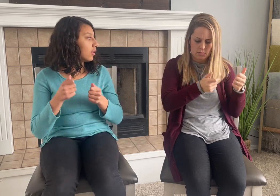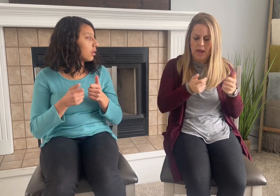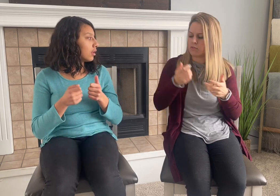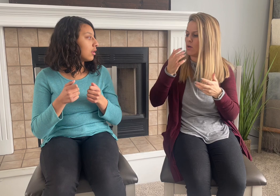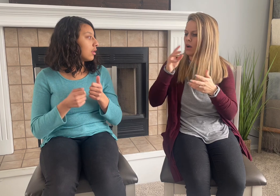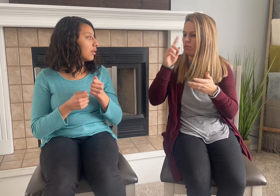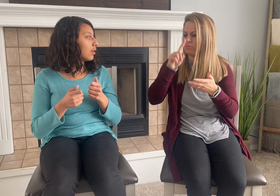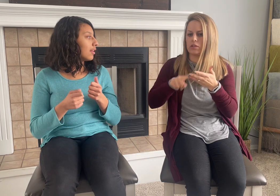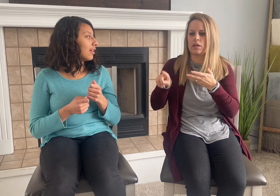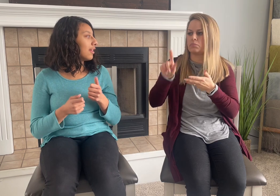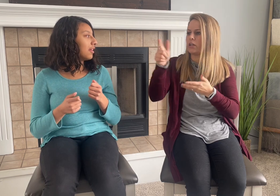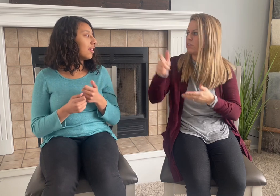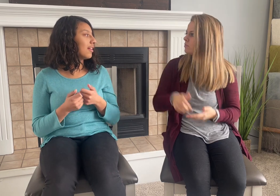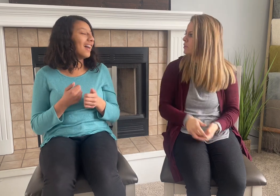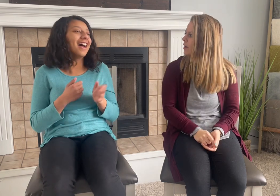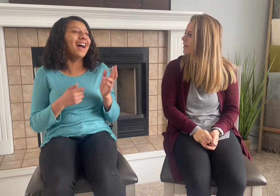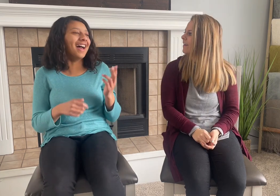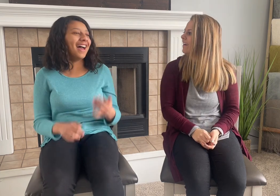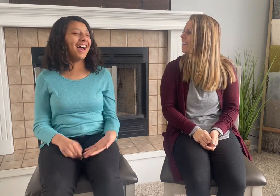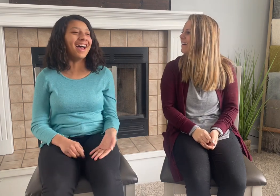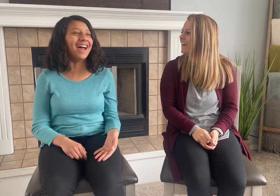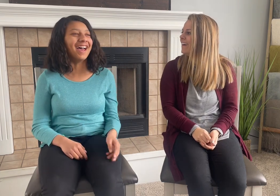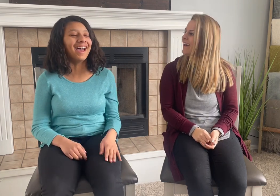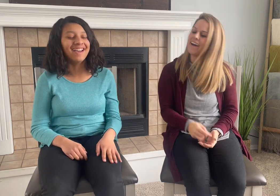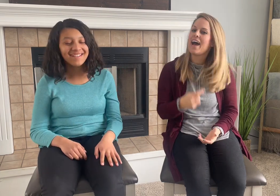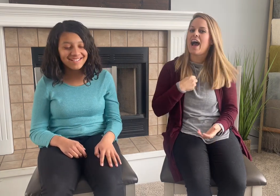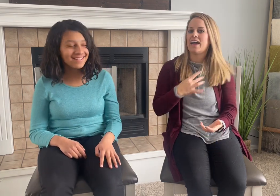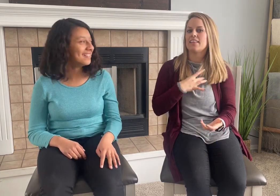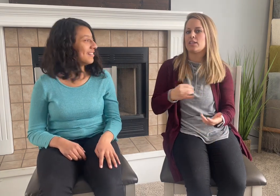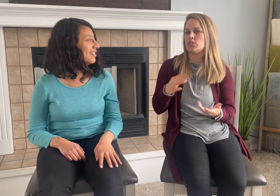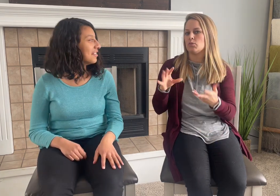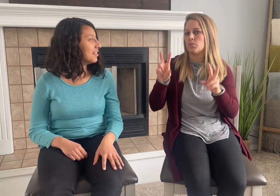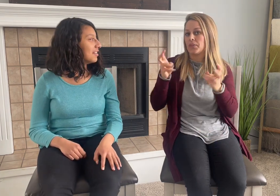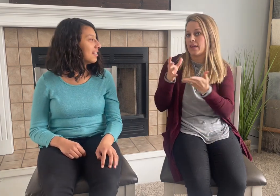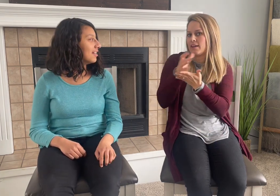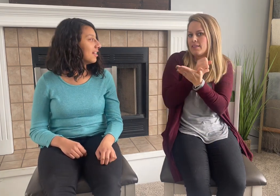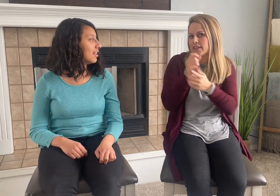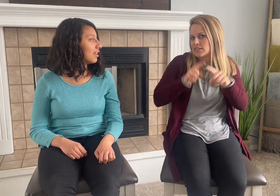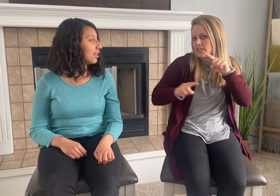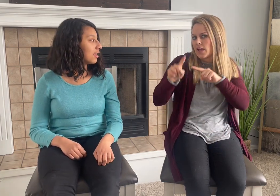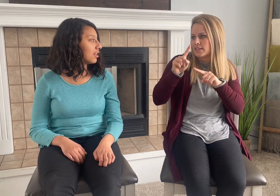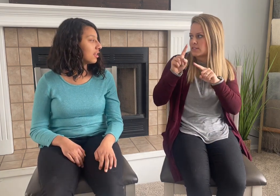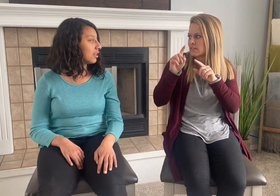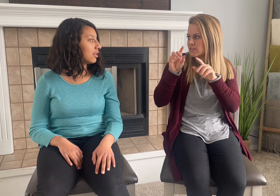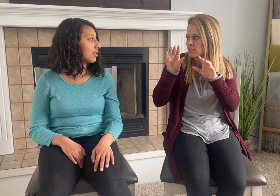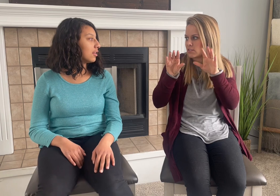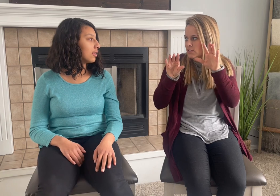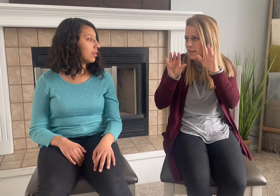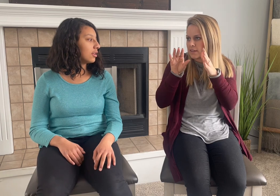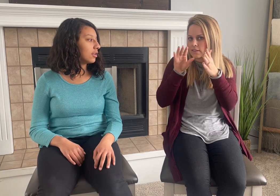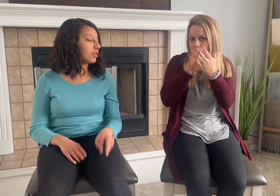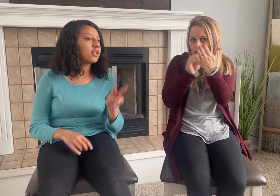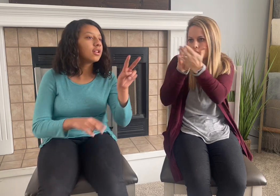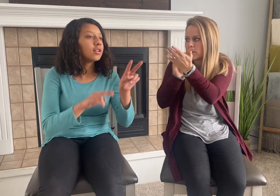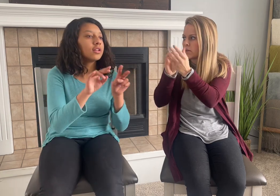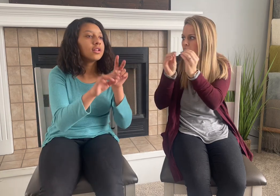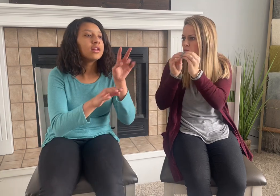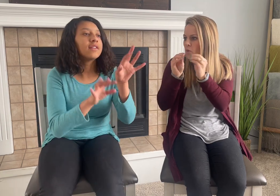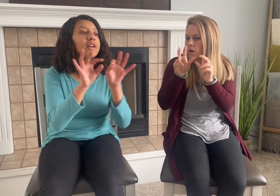I don't know. I'll look it up later. Sorry. I like to like collect signs just to like learn more.